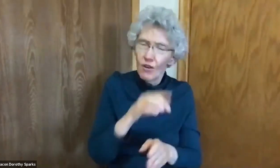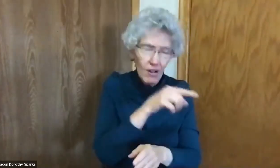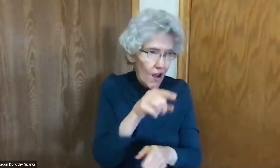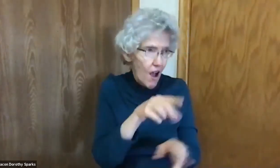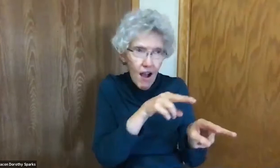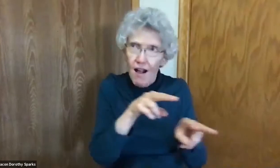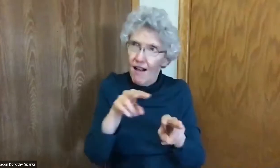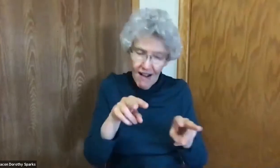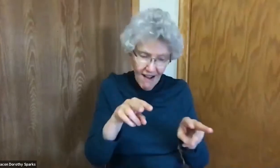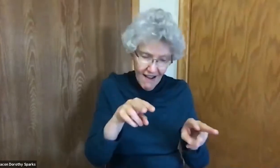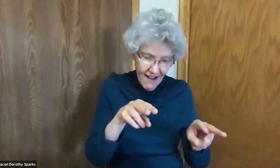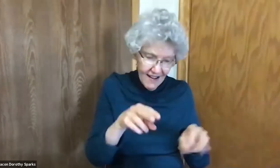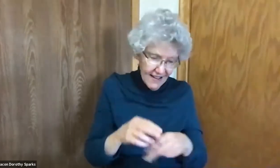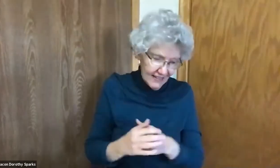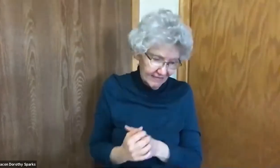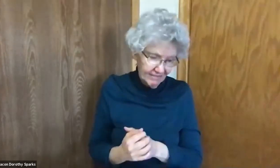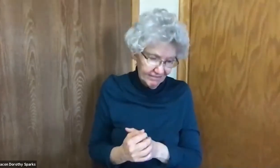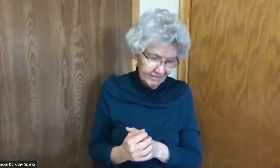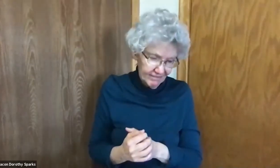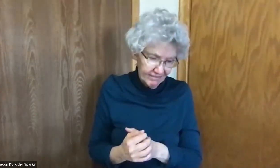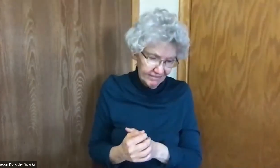Many people are dismayed by your followers.